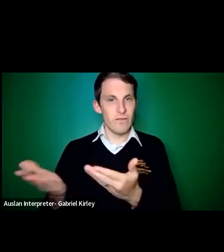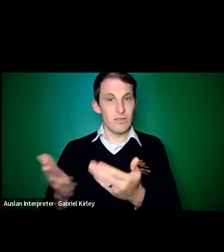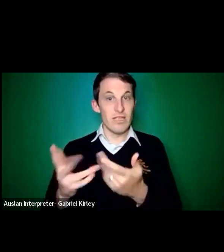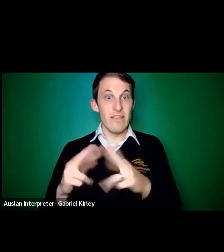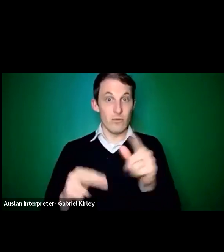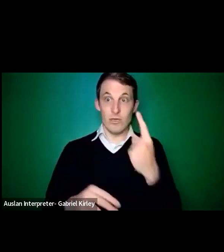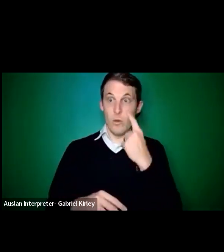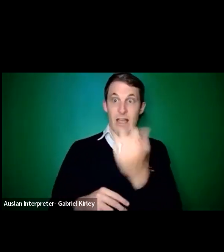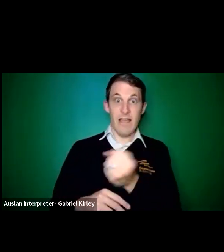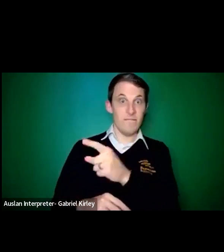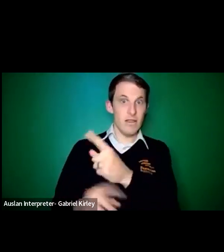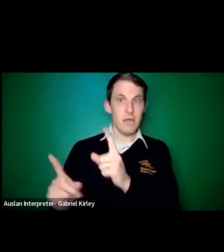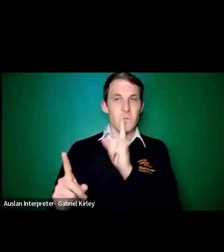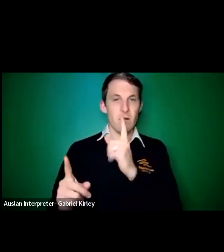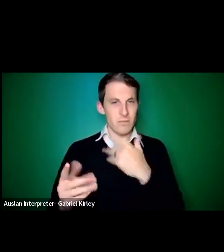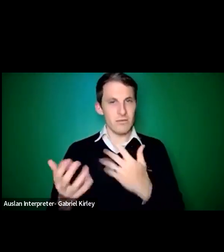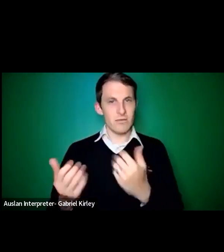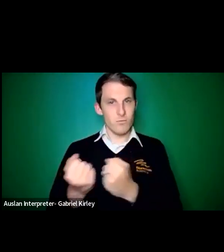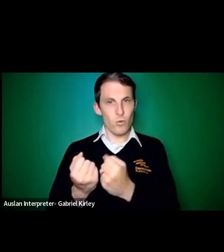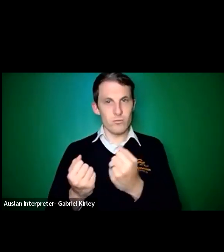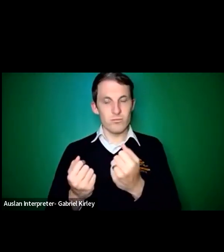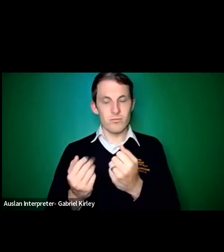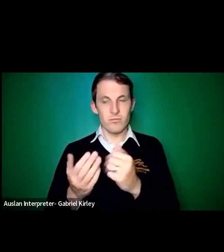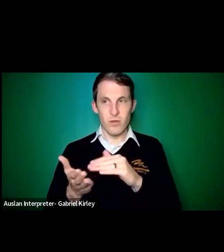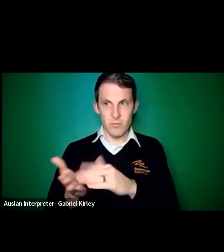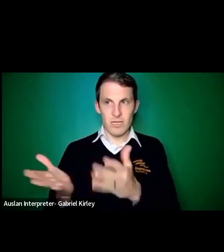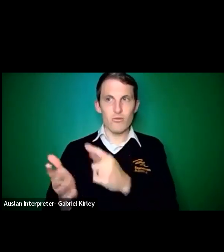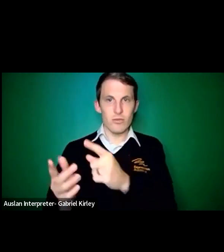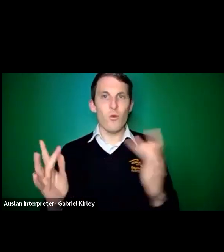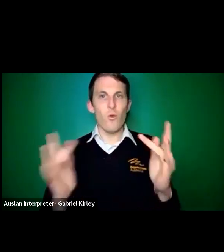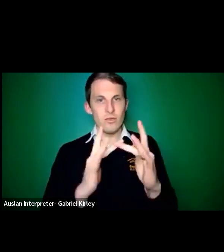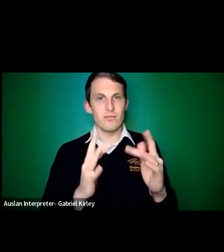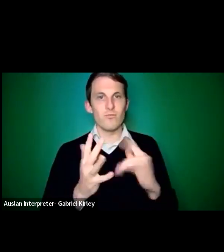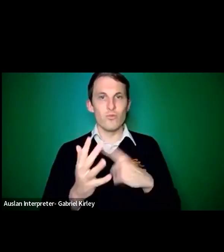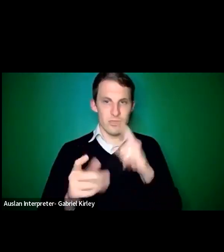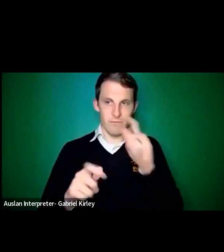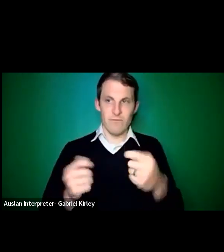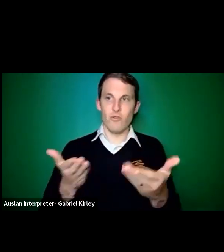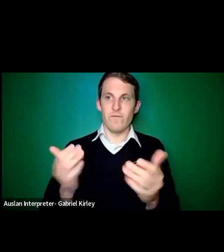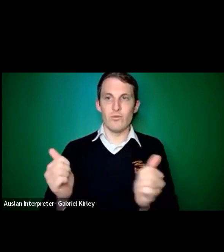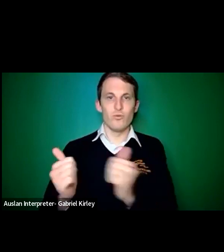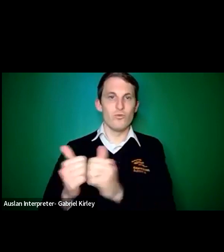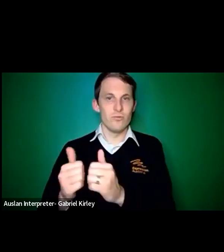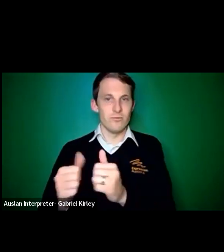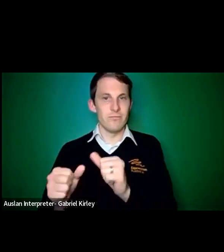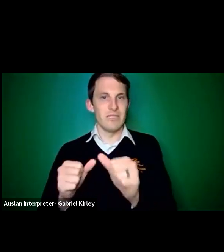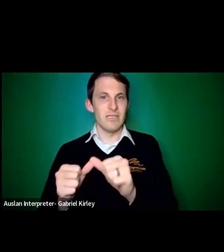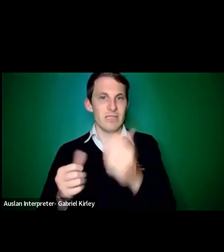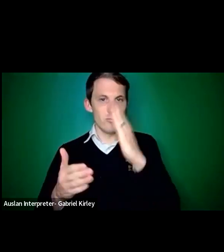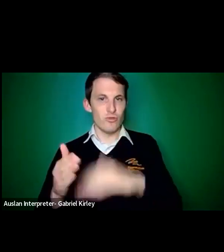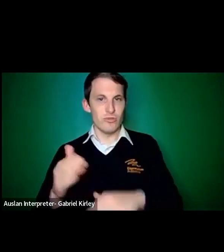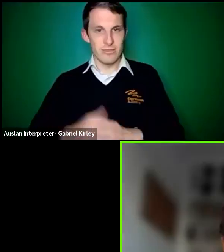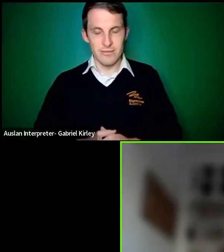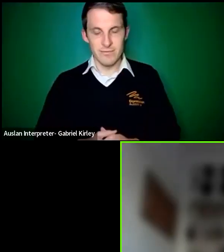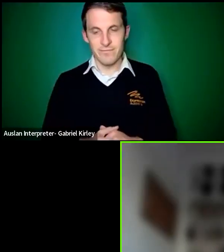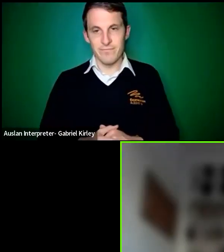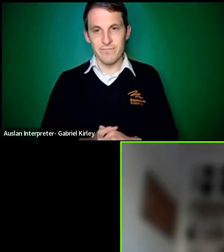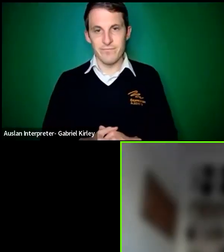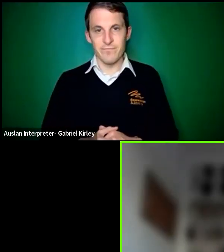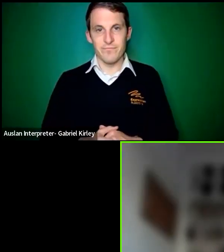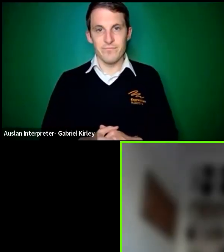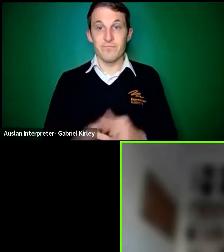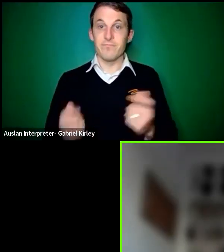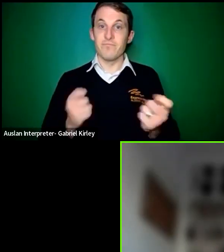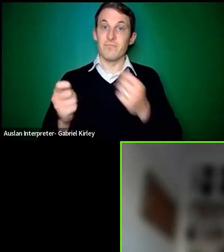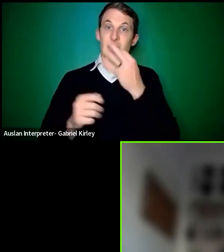less fortunate than us members that may in fact be faring worse with this. And Rob, another question for you. If